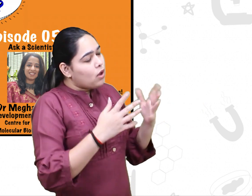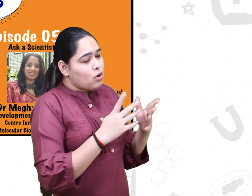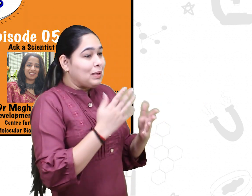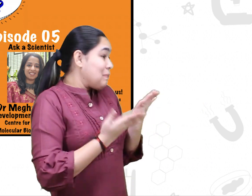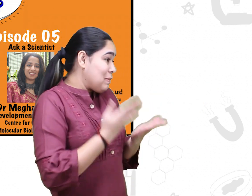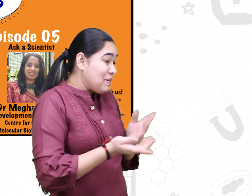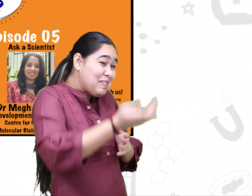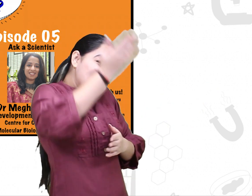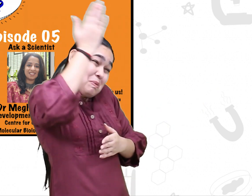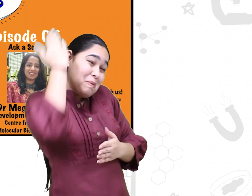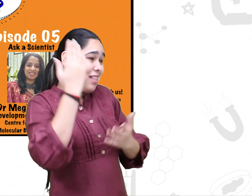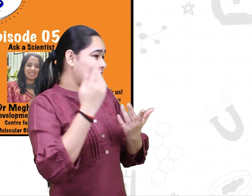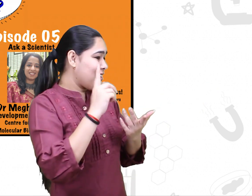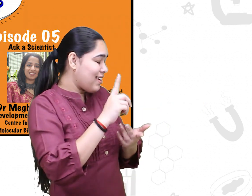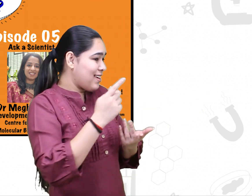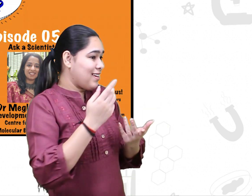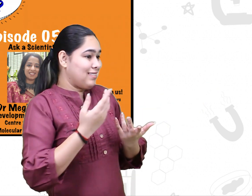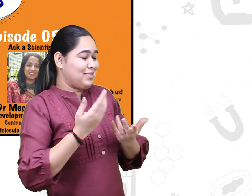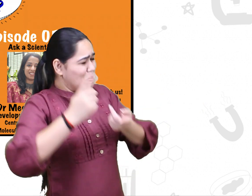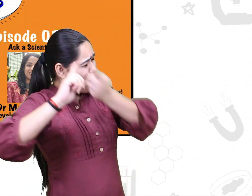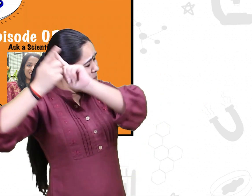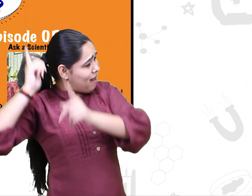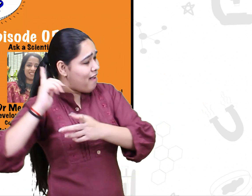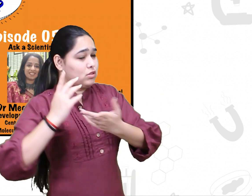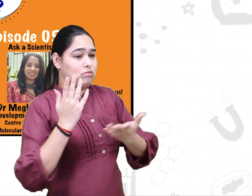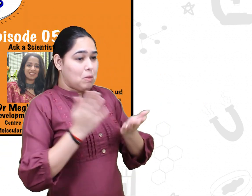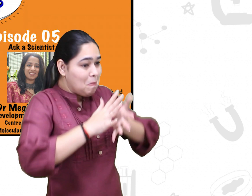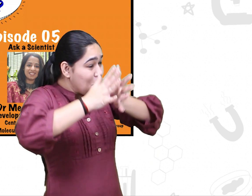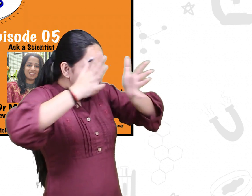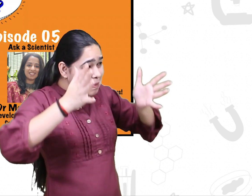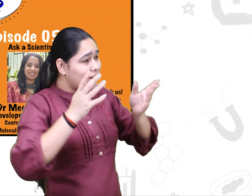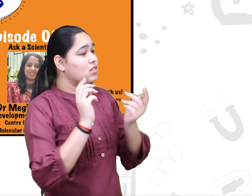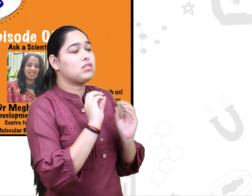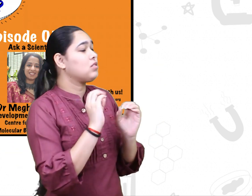have happened that in one younger generation there were